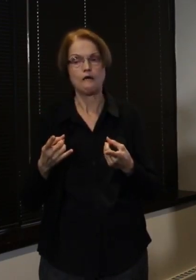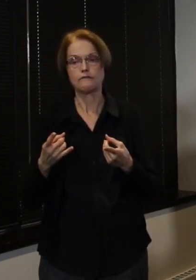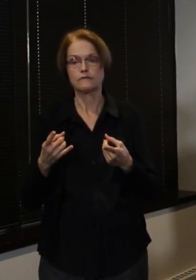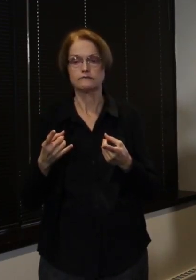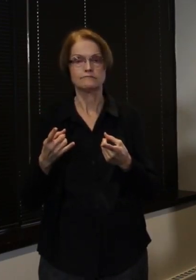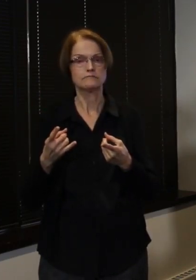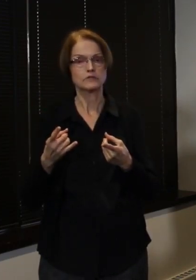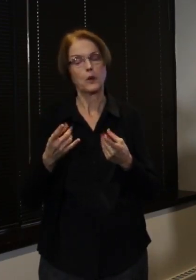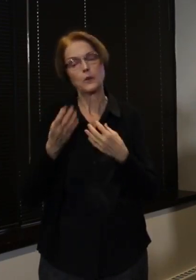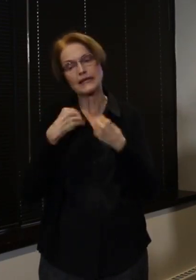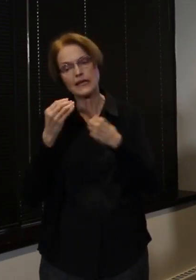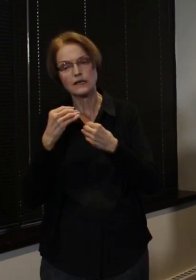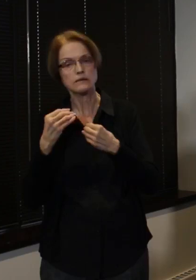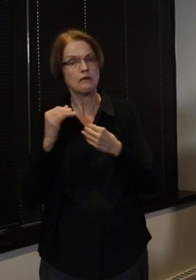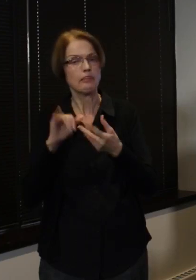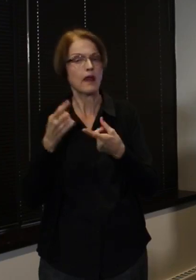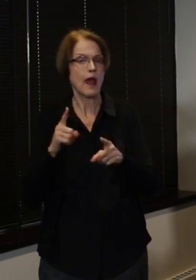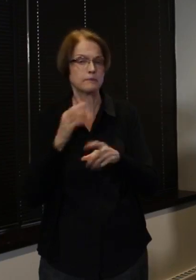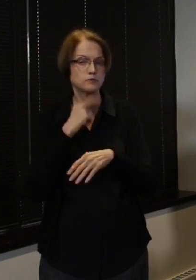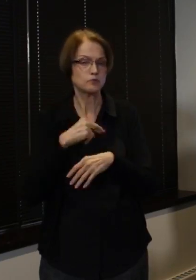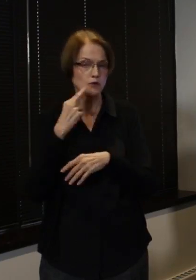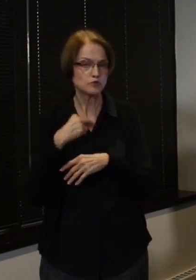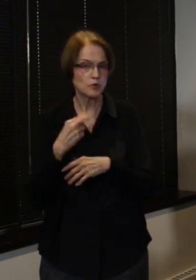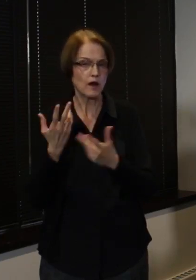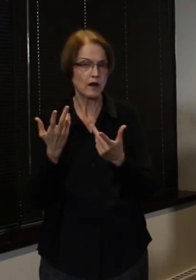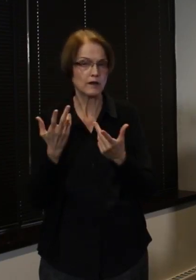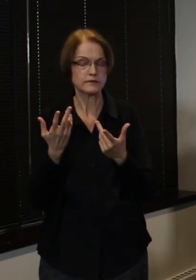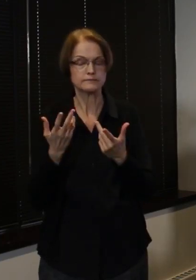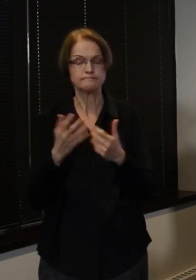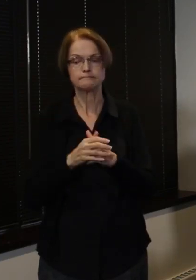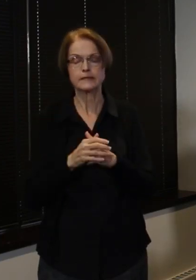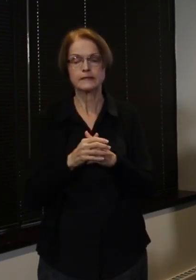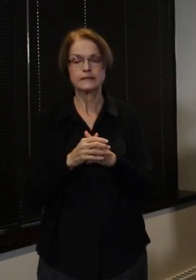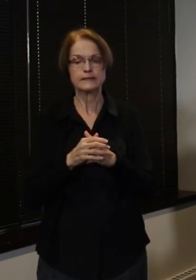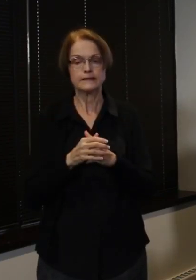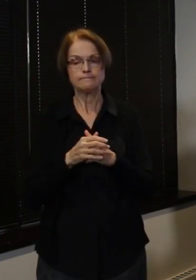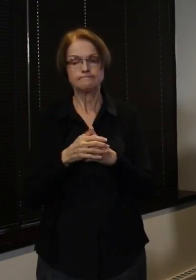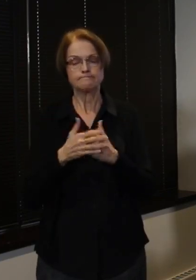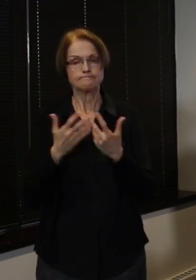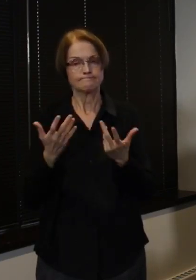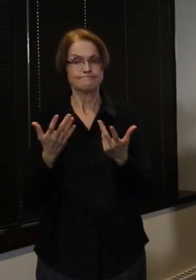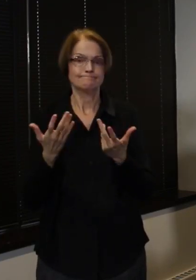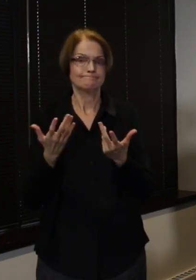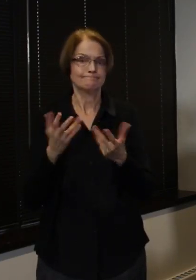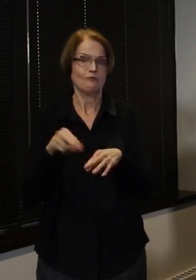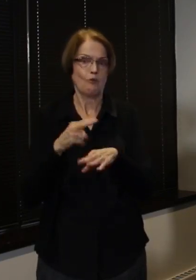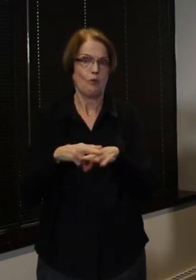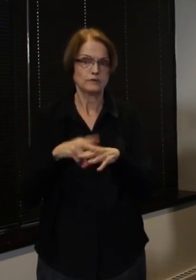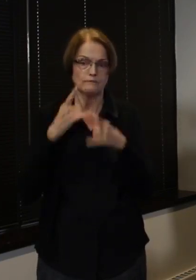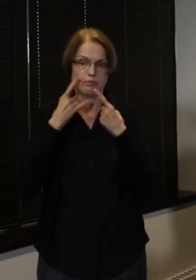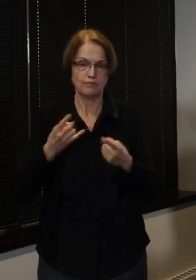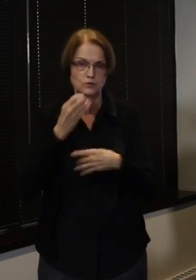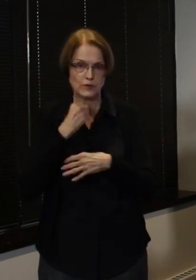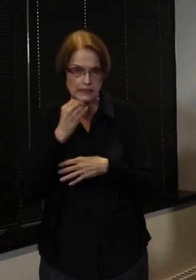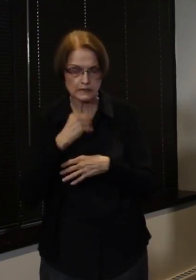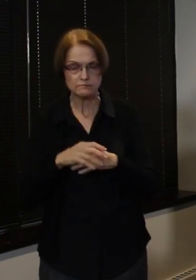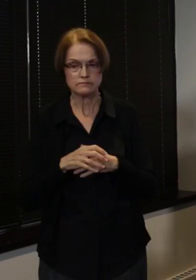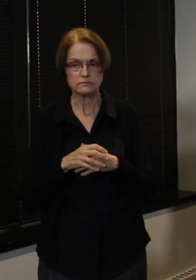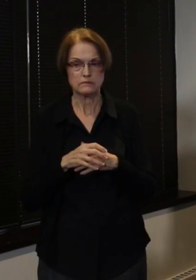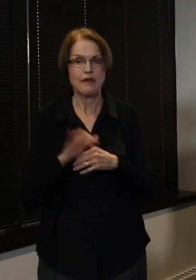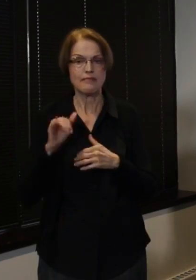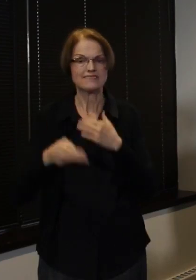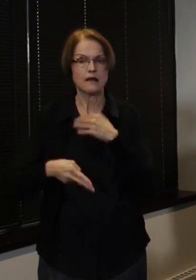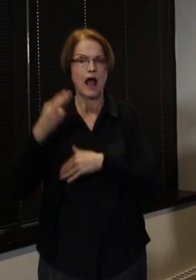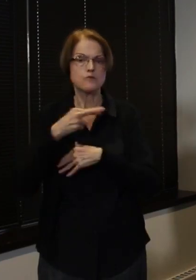portion of that time, which we know does occur in dining facilities, for obvious reasons, that's a